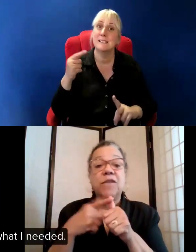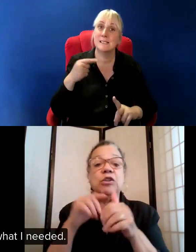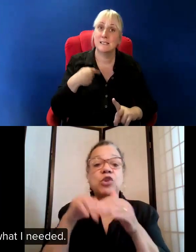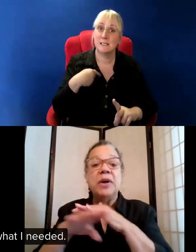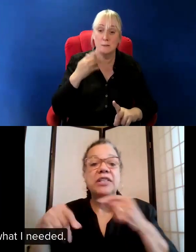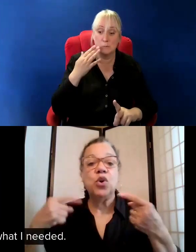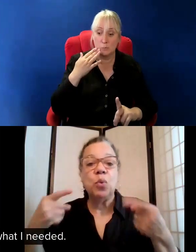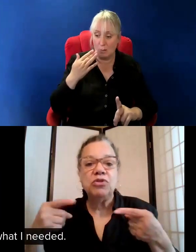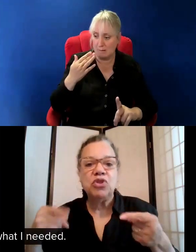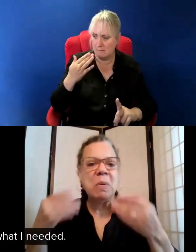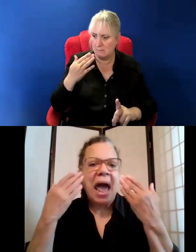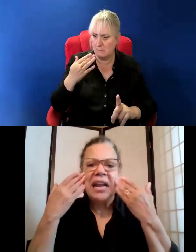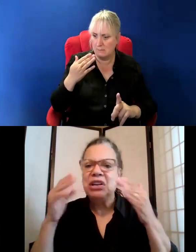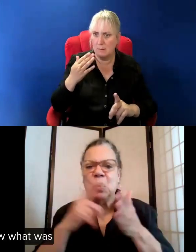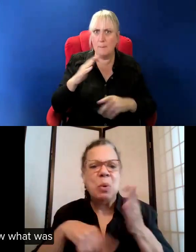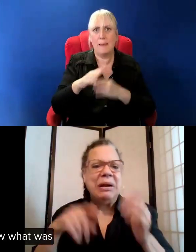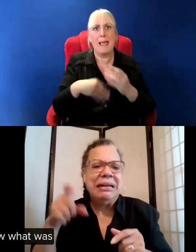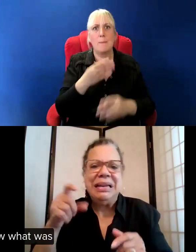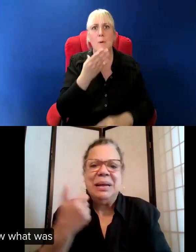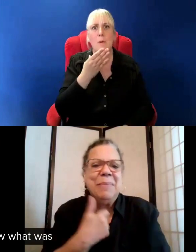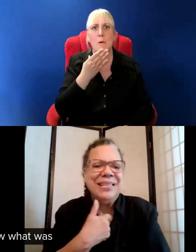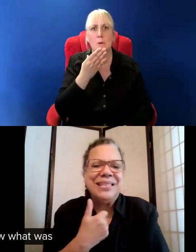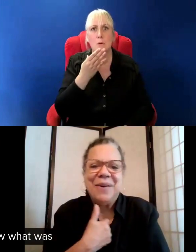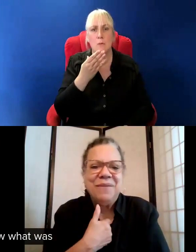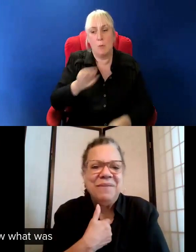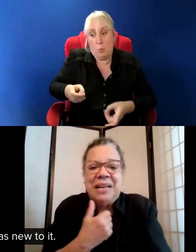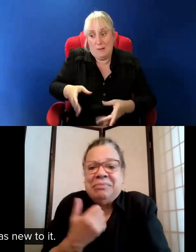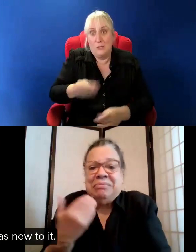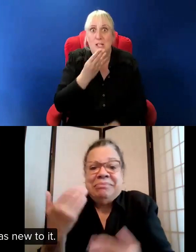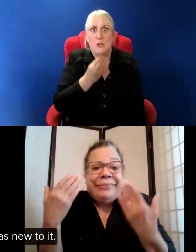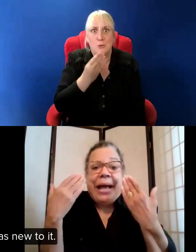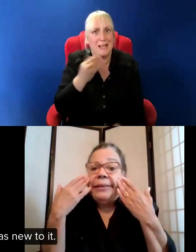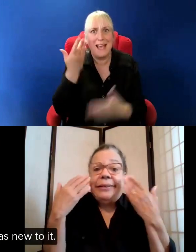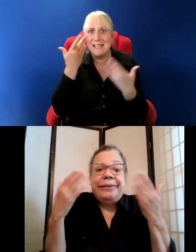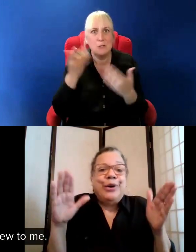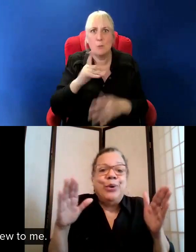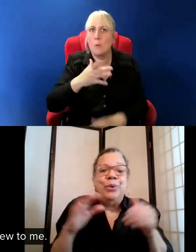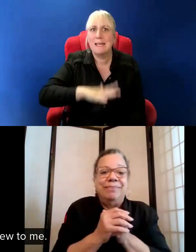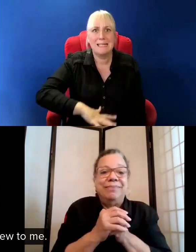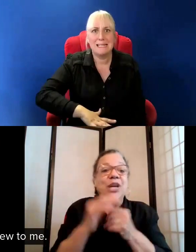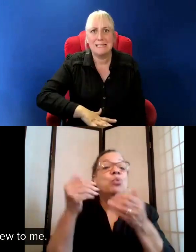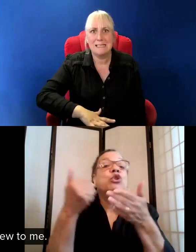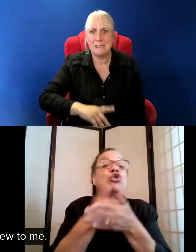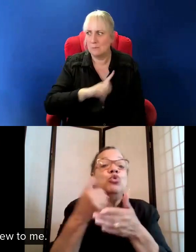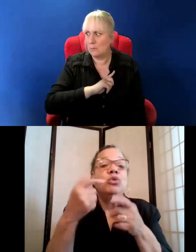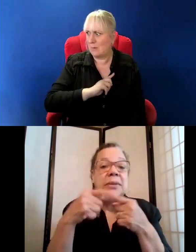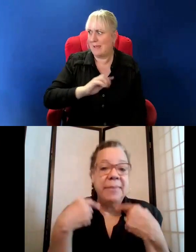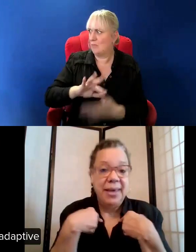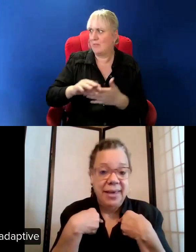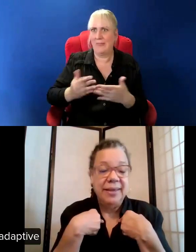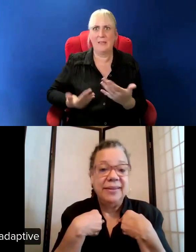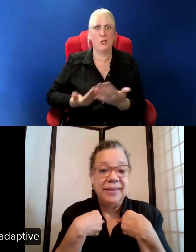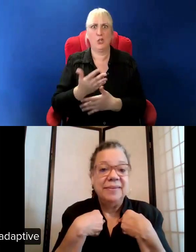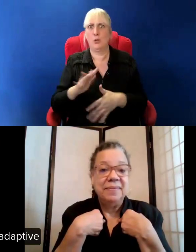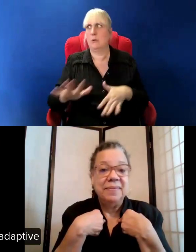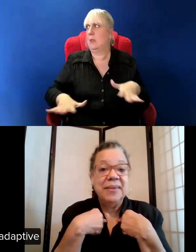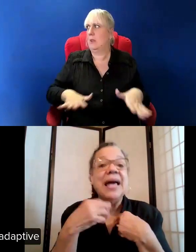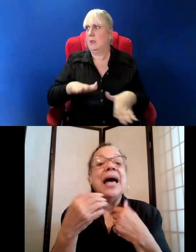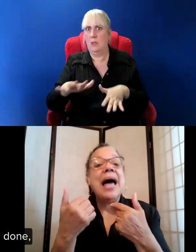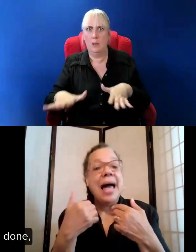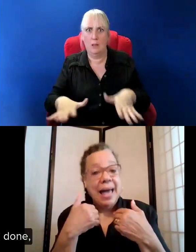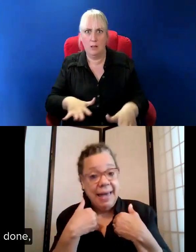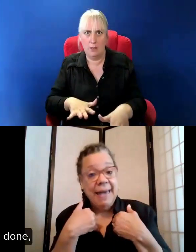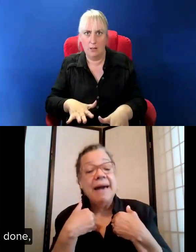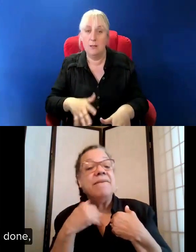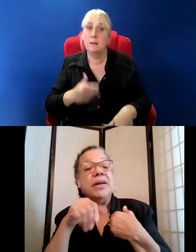wheelchair, I didn't know what I needed. I didn't know what was, because I was new to it. It was all new to me. I had an